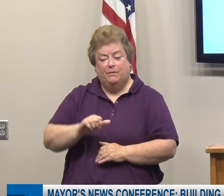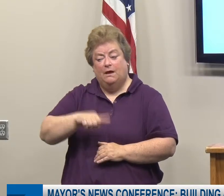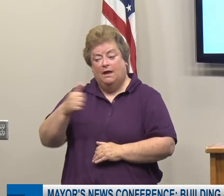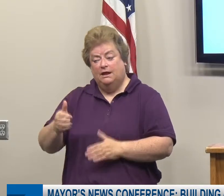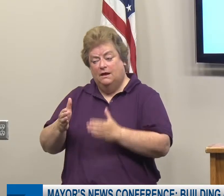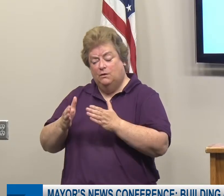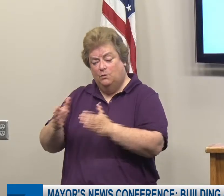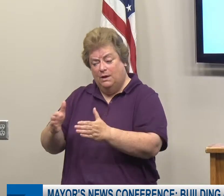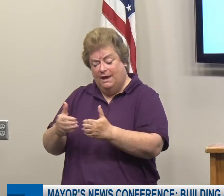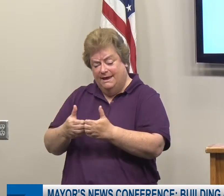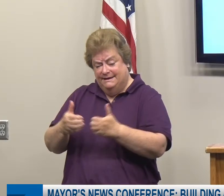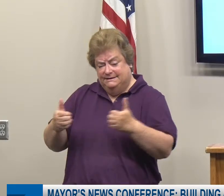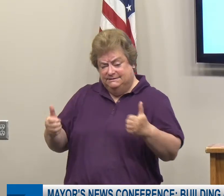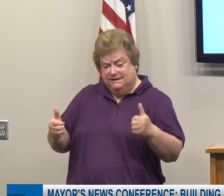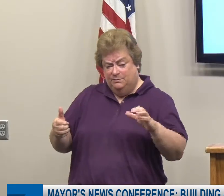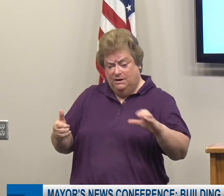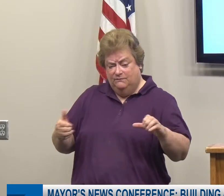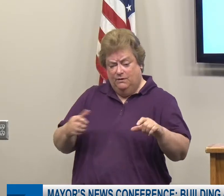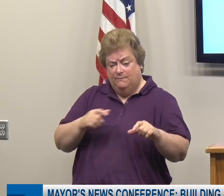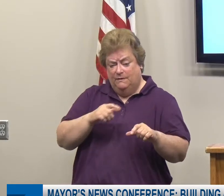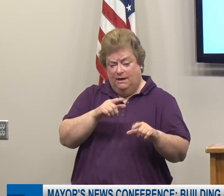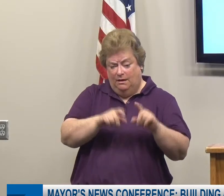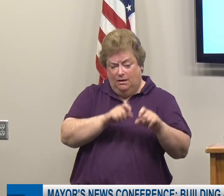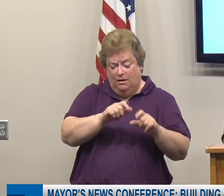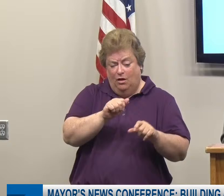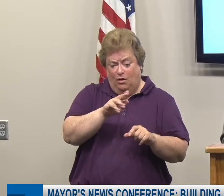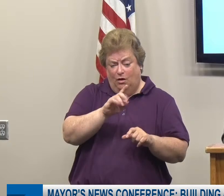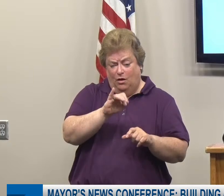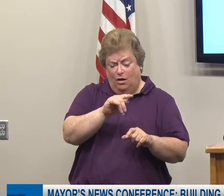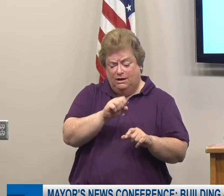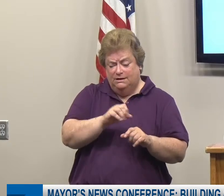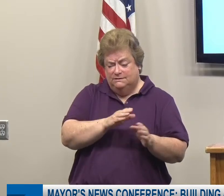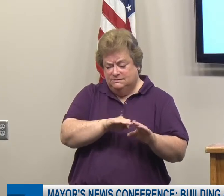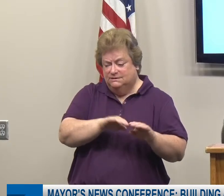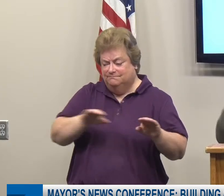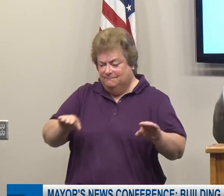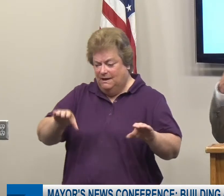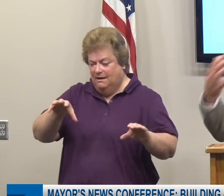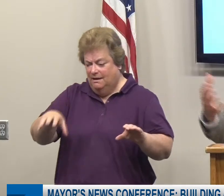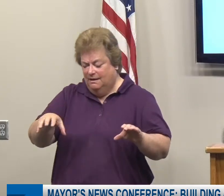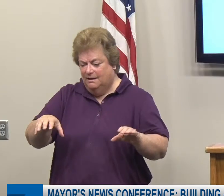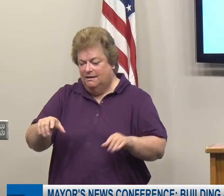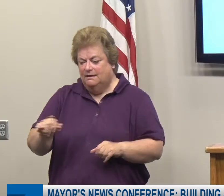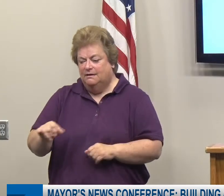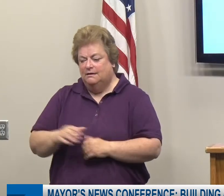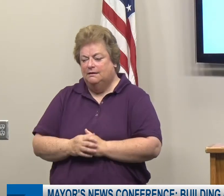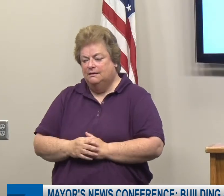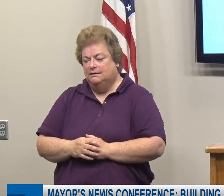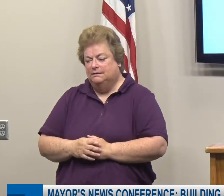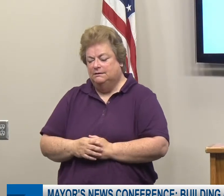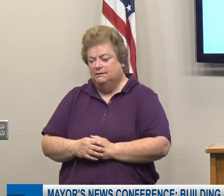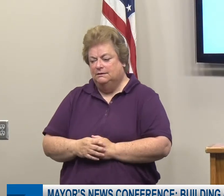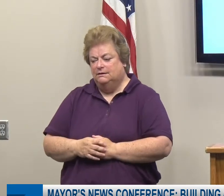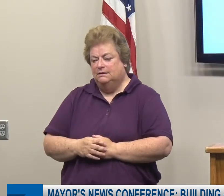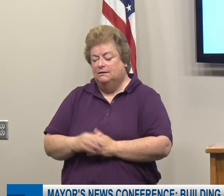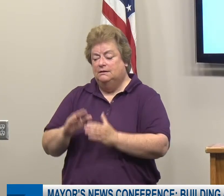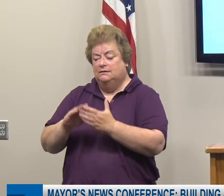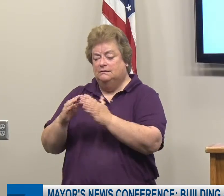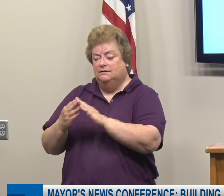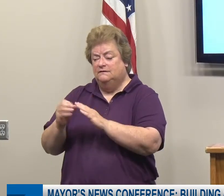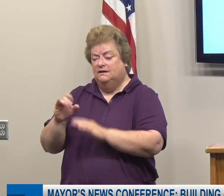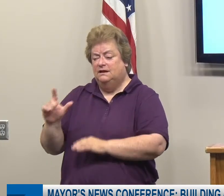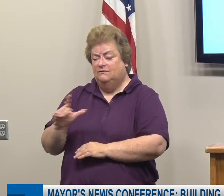addition, another way, separate and distinct from the QSAs, is a City of